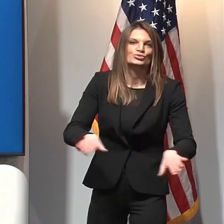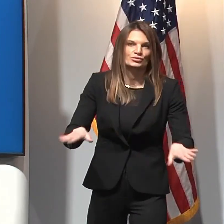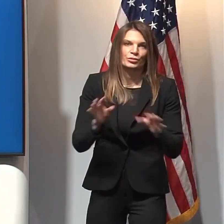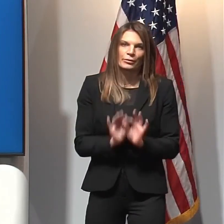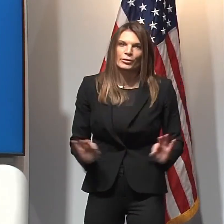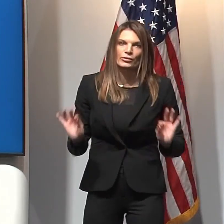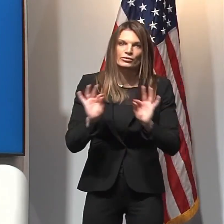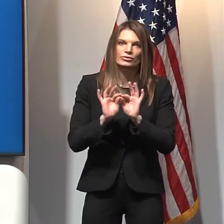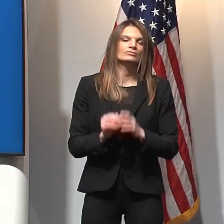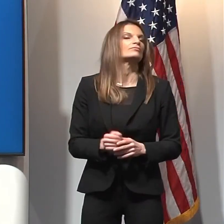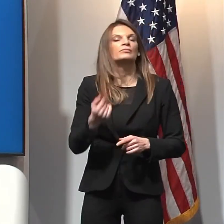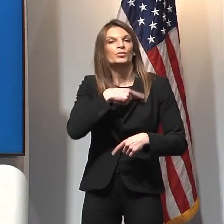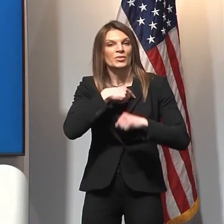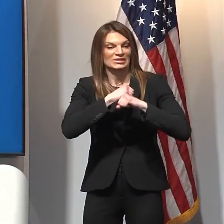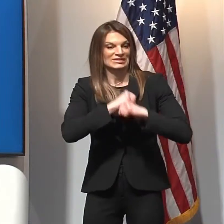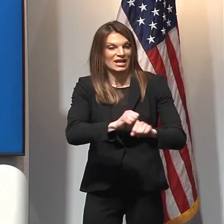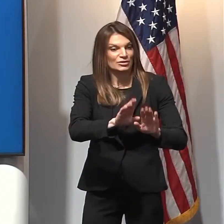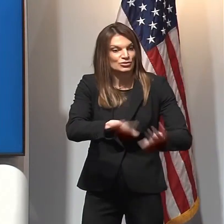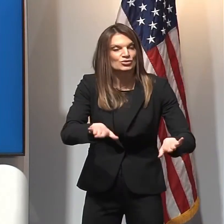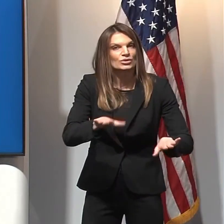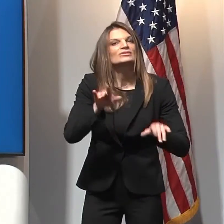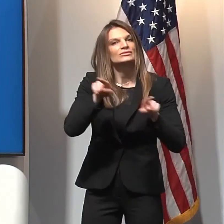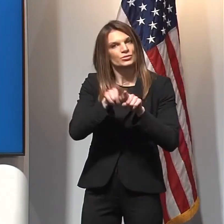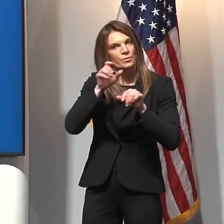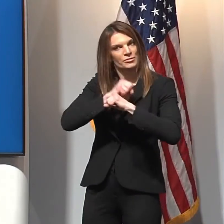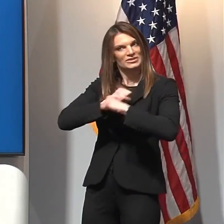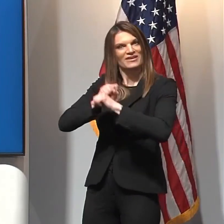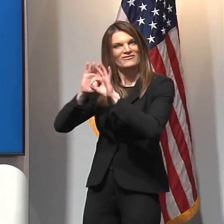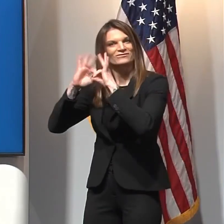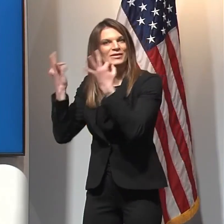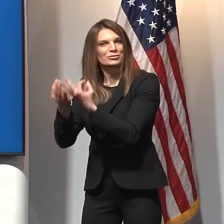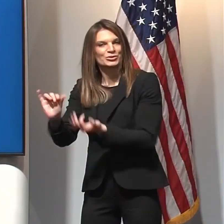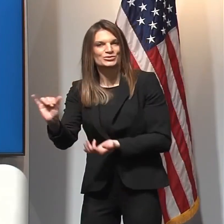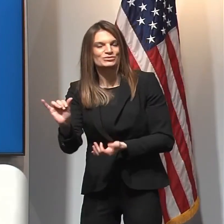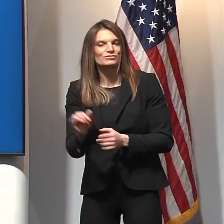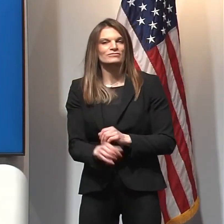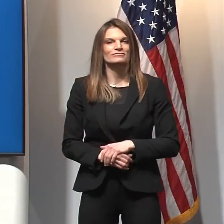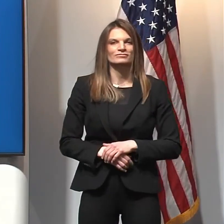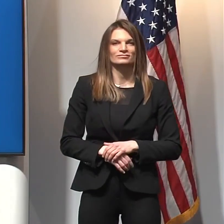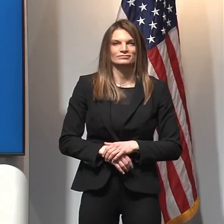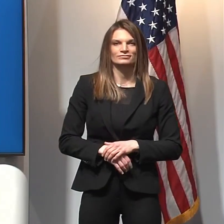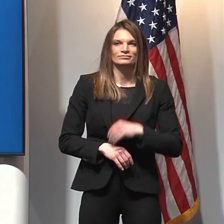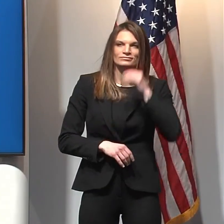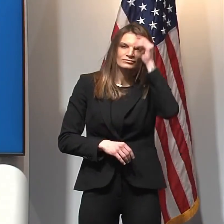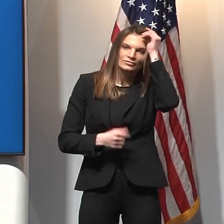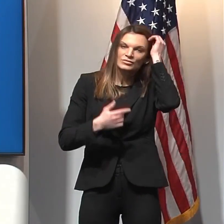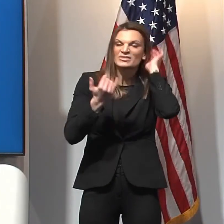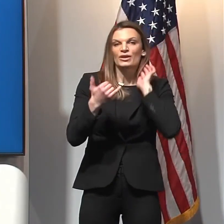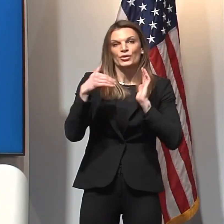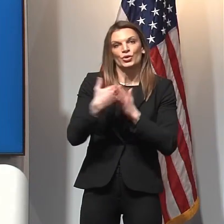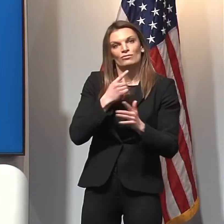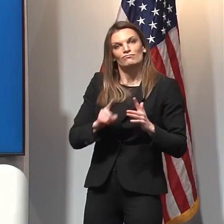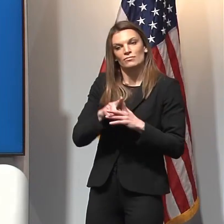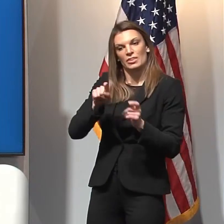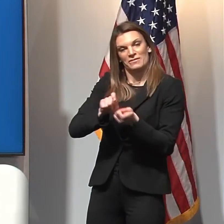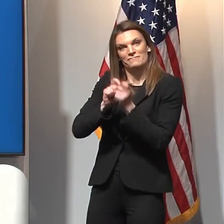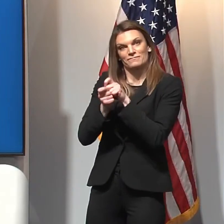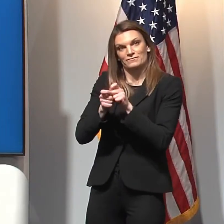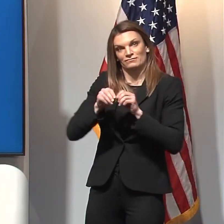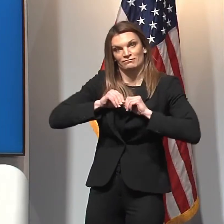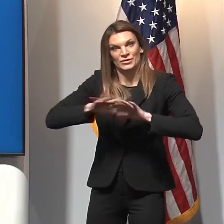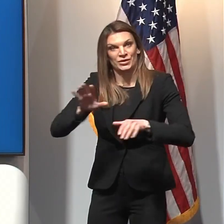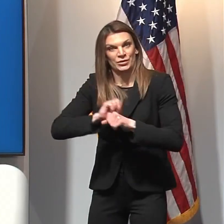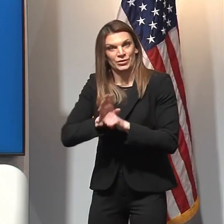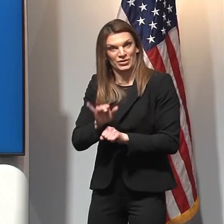our broader community. As the governor mentioned, we also know that new, more easily transmitted variants of the virus are